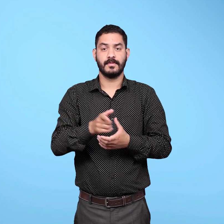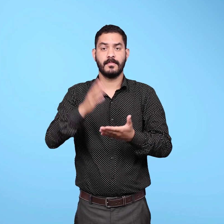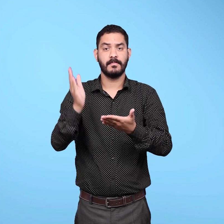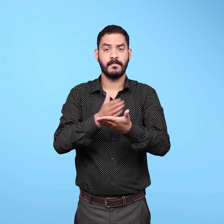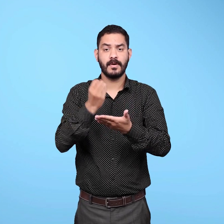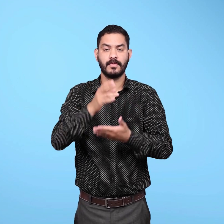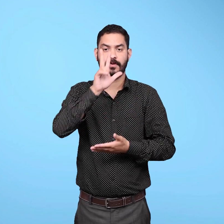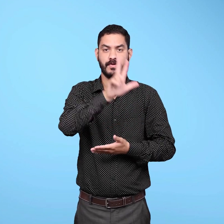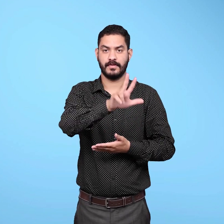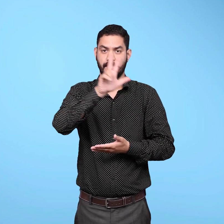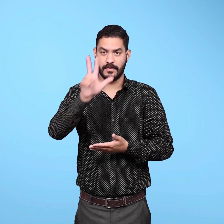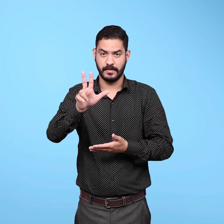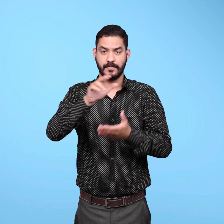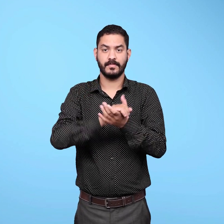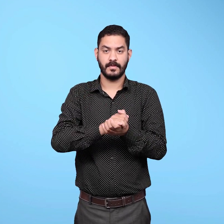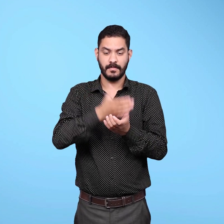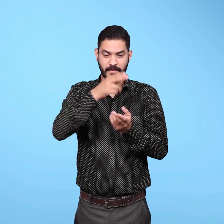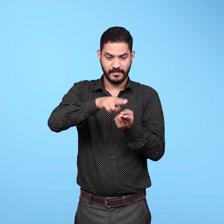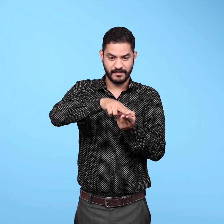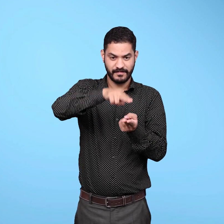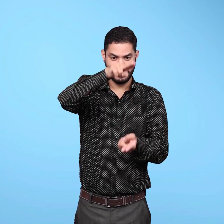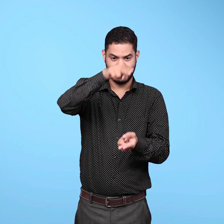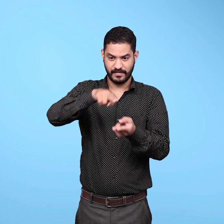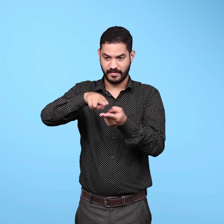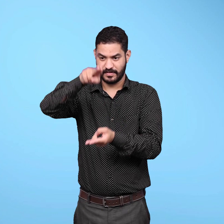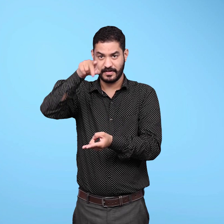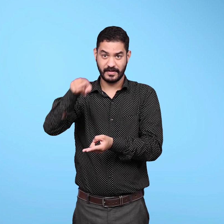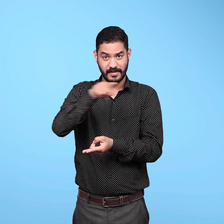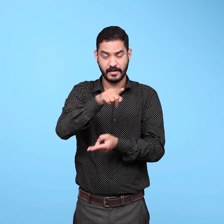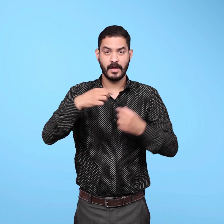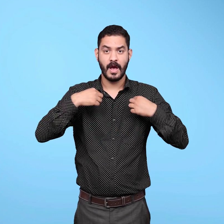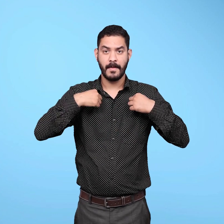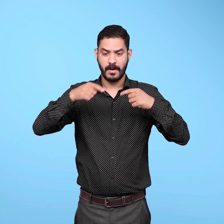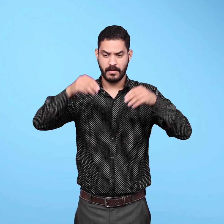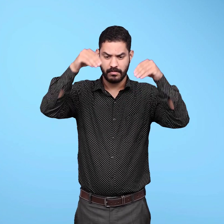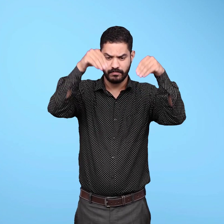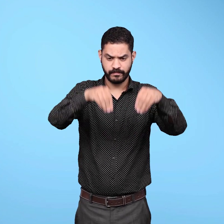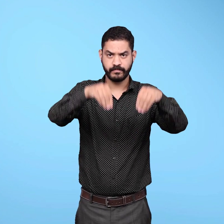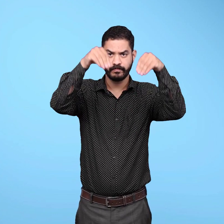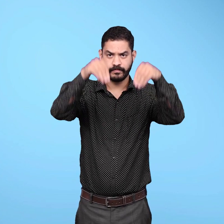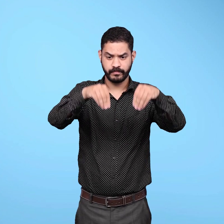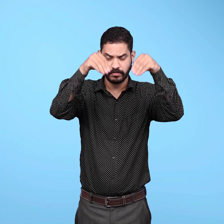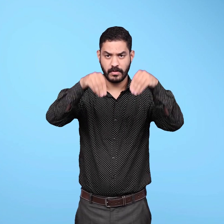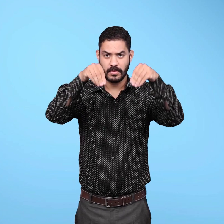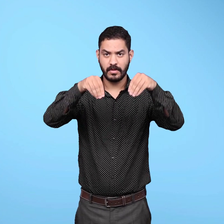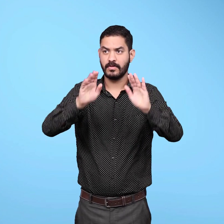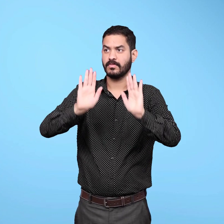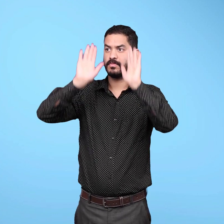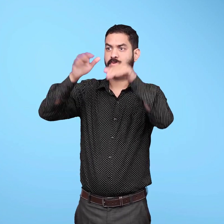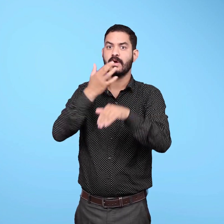Page number 88. Small tanks have been found that were probably dyeing vats used to dye